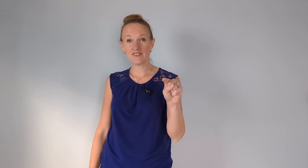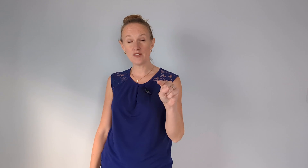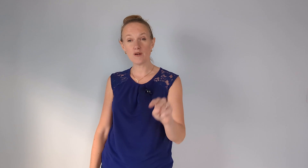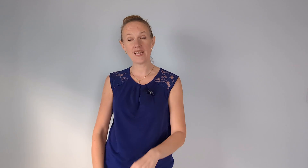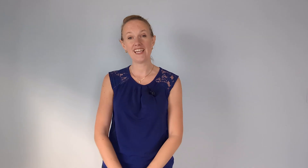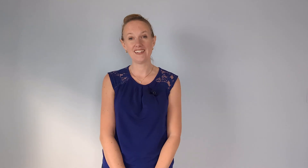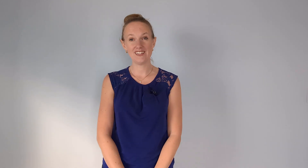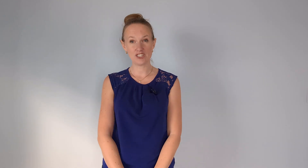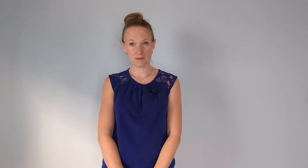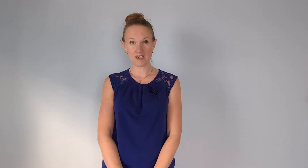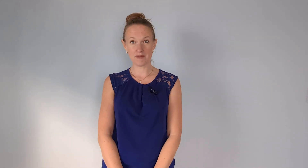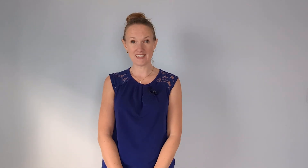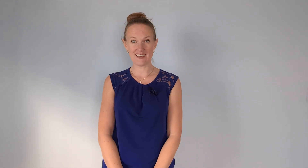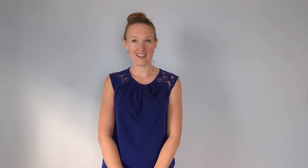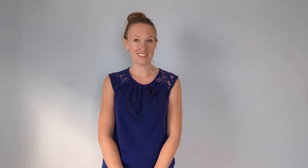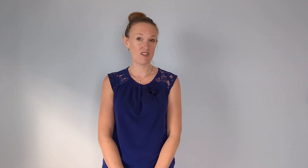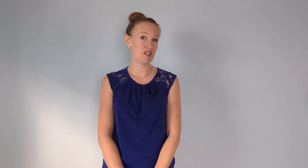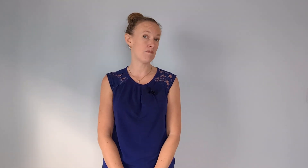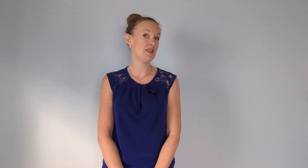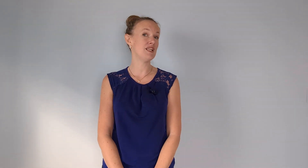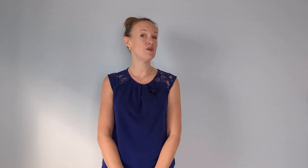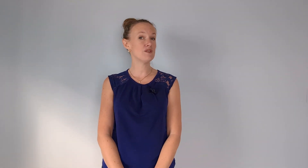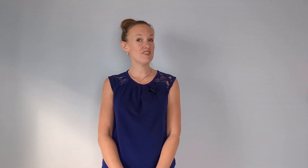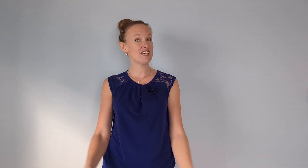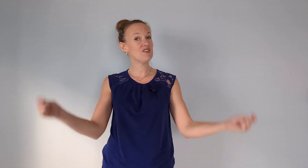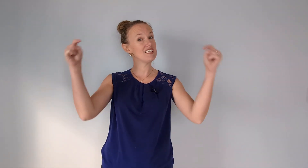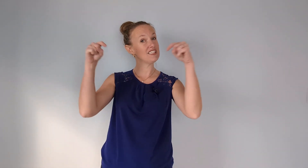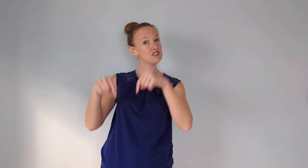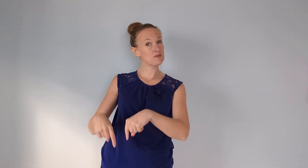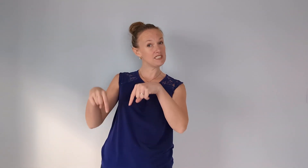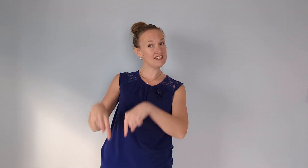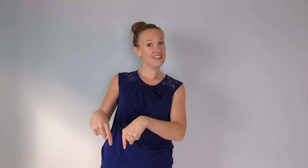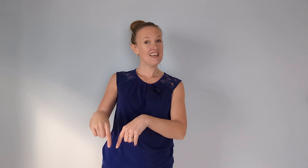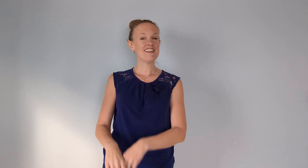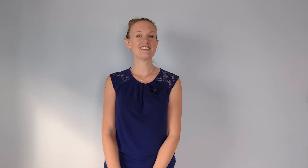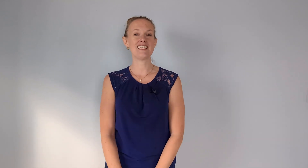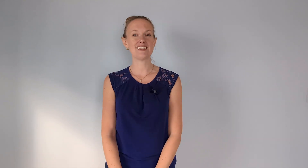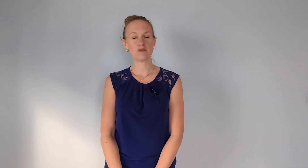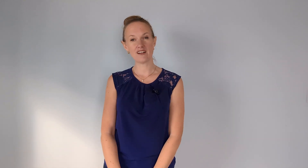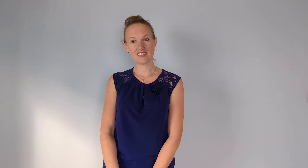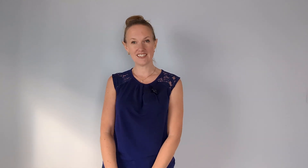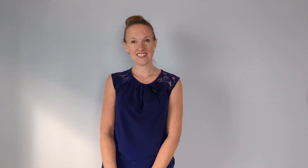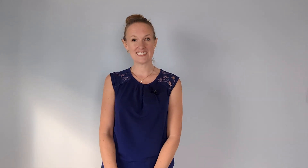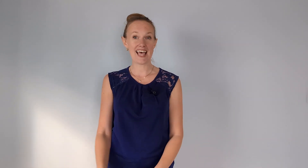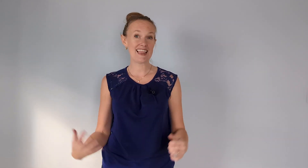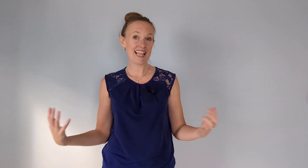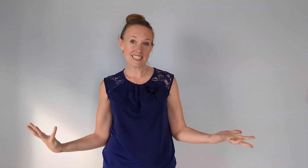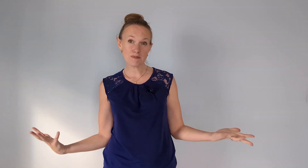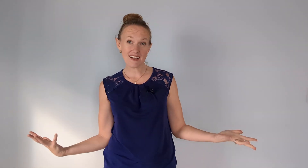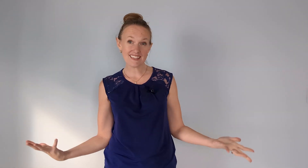you are right-handed, you're going to mirror my signs. If you look below the video in the description, there's a link to print off the lyrics. And last but not